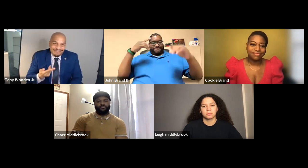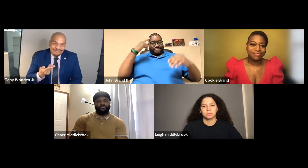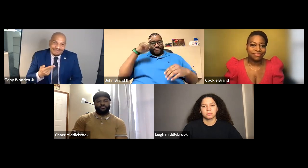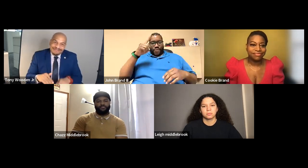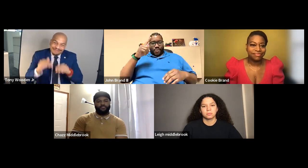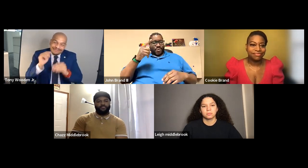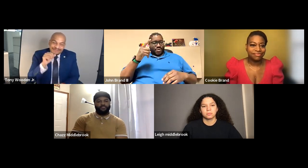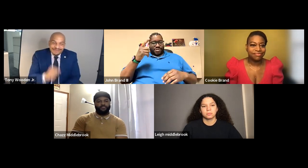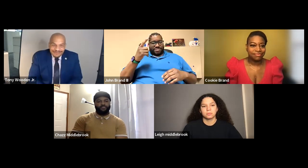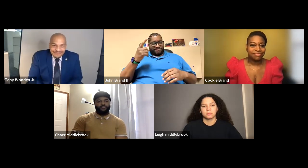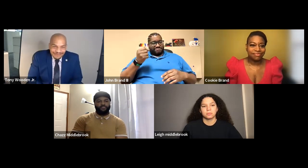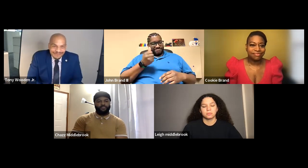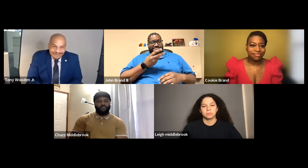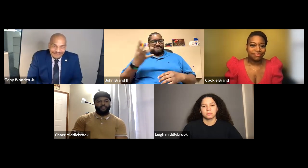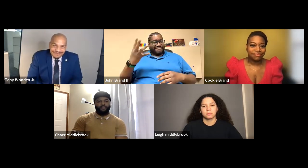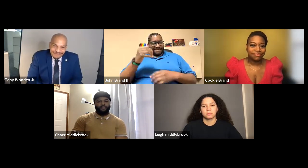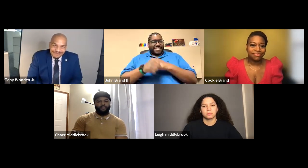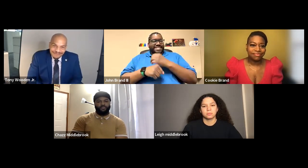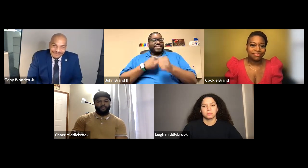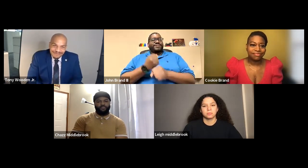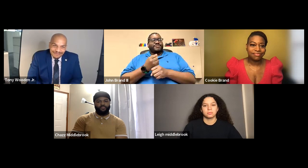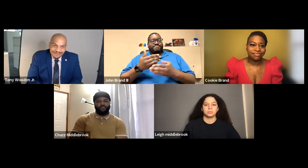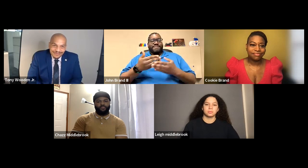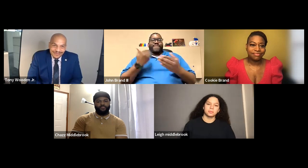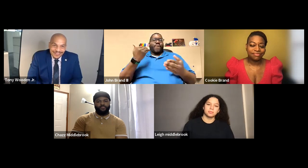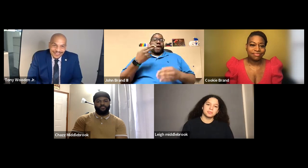really just went through our school years together.